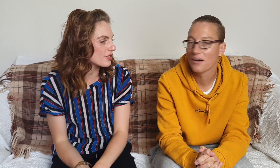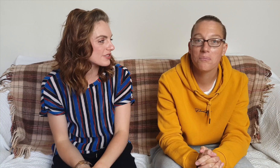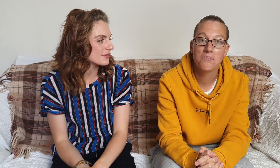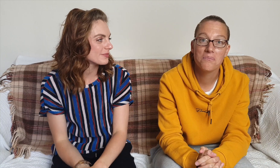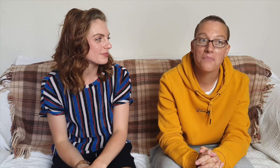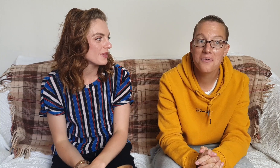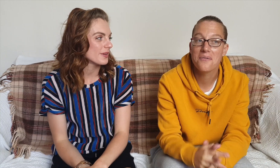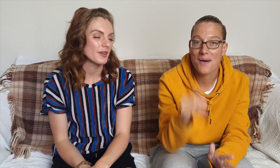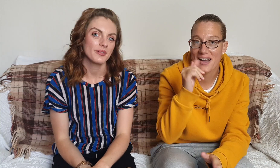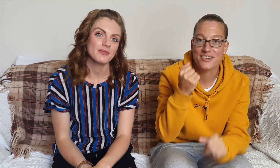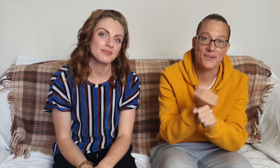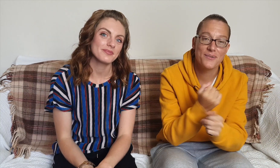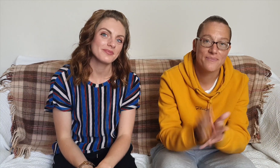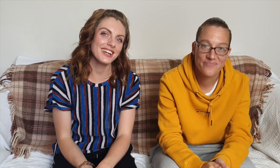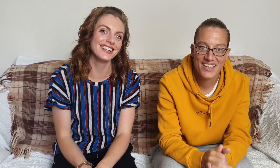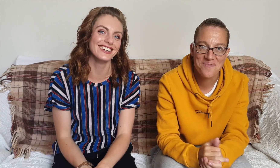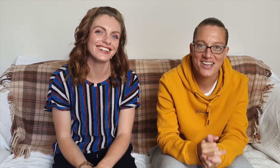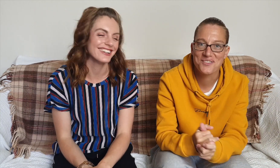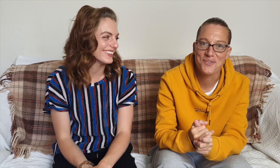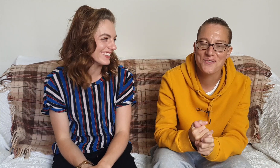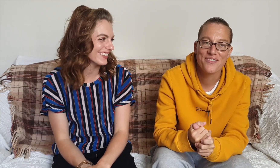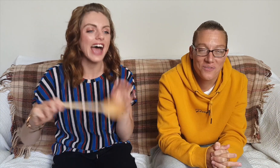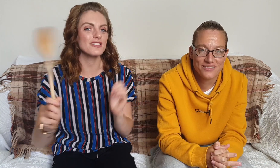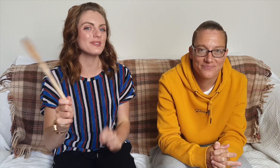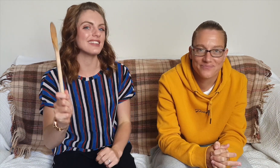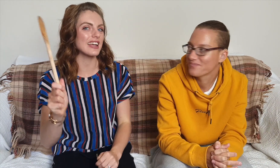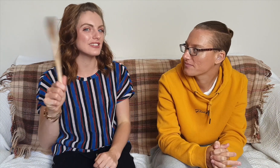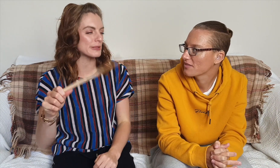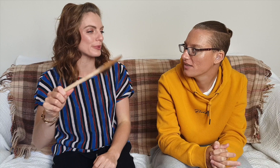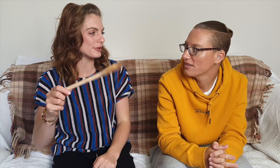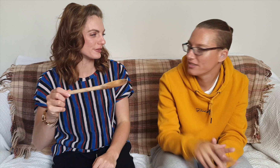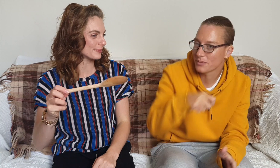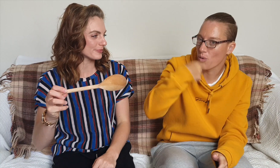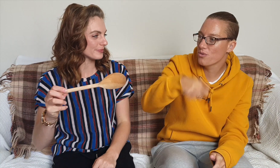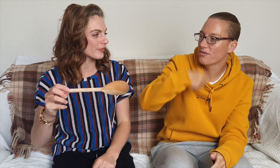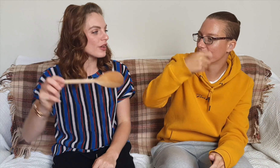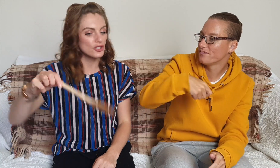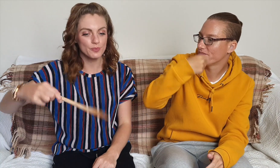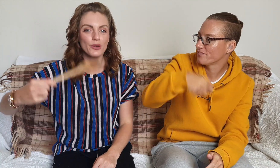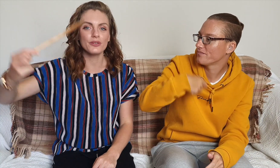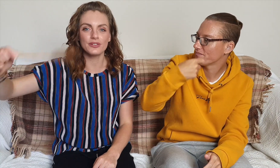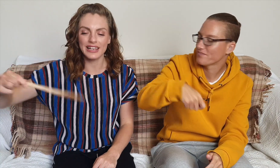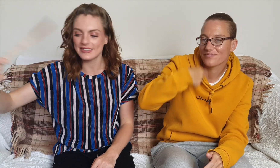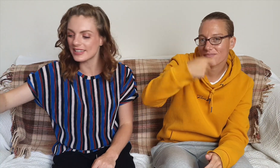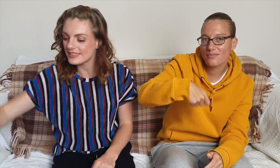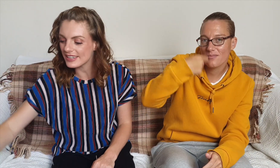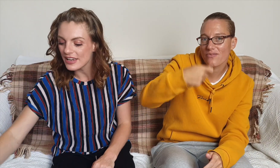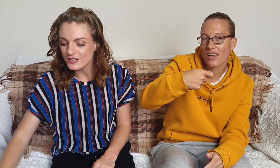us? Oh, I might do. I might do. How do we sign spoon? Spoon. Spoon, nice and easy.